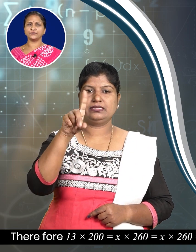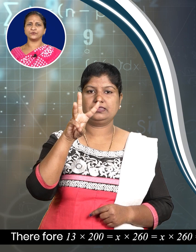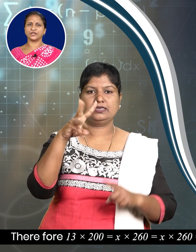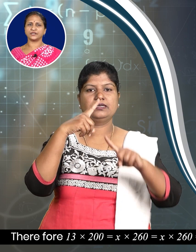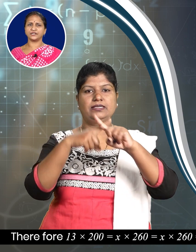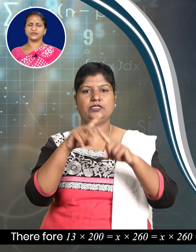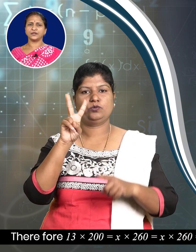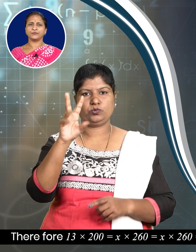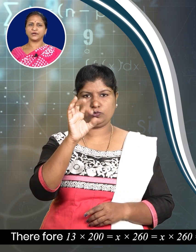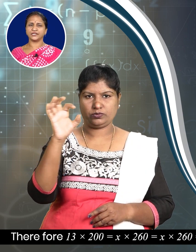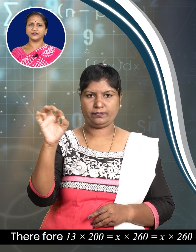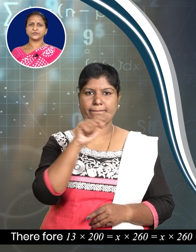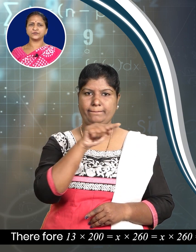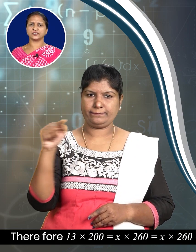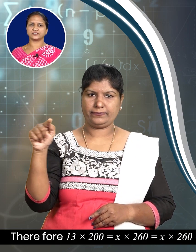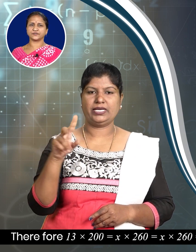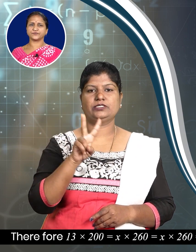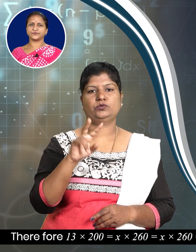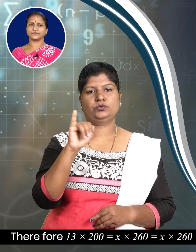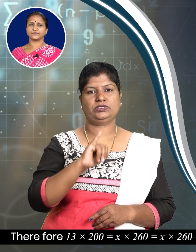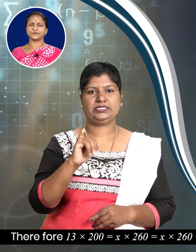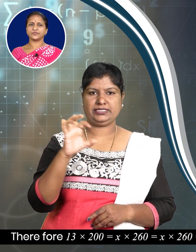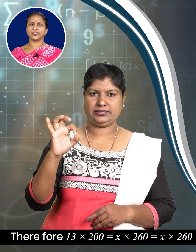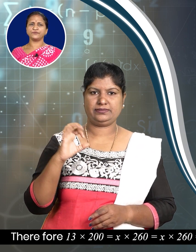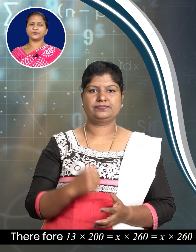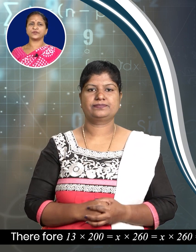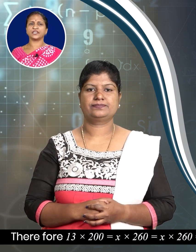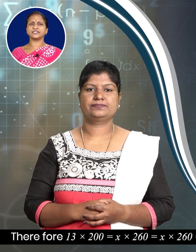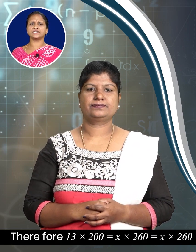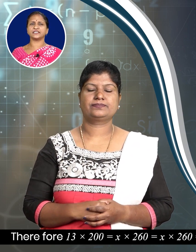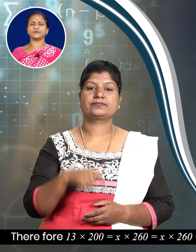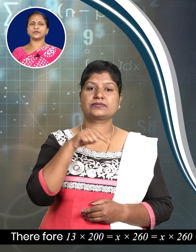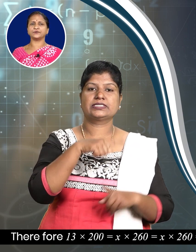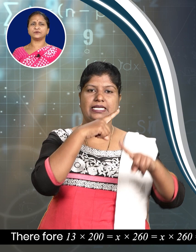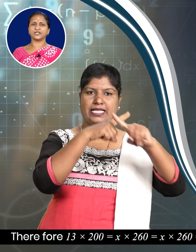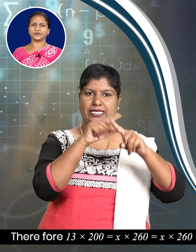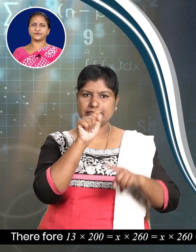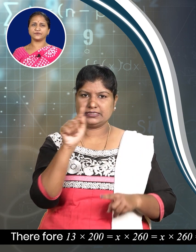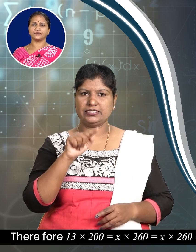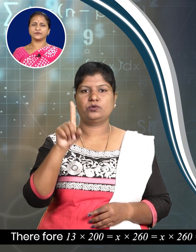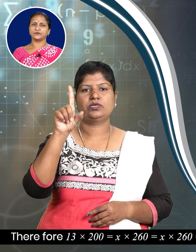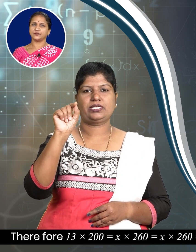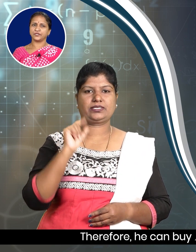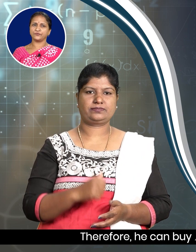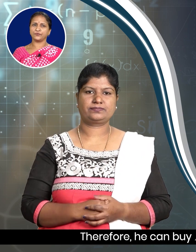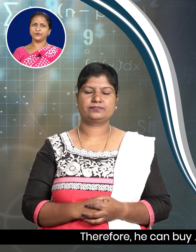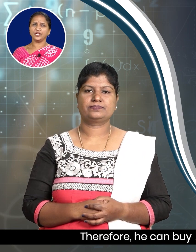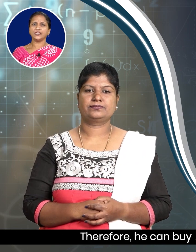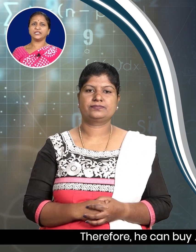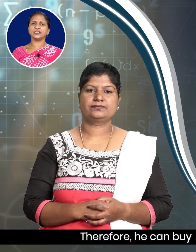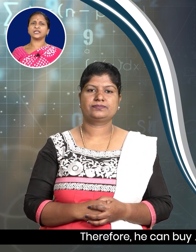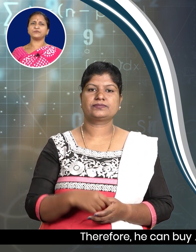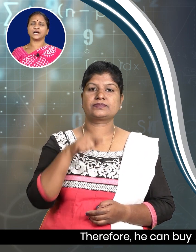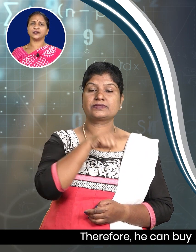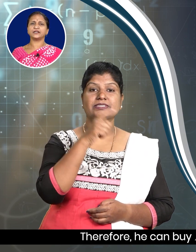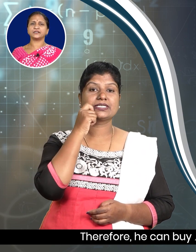into 200 by 260. Therefore, x is equal to 10. Therefore,